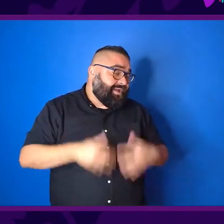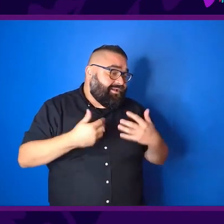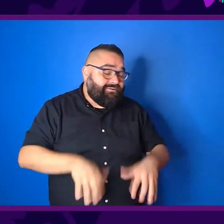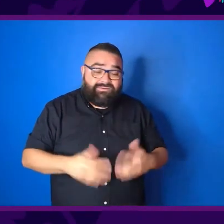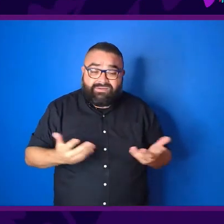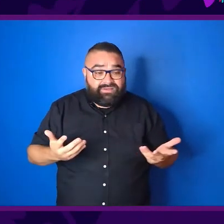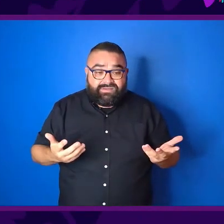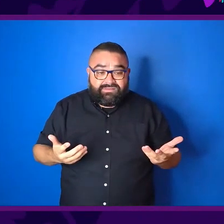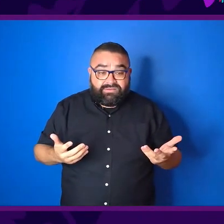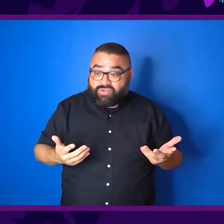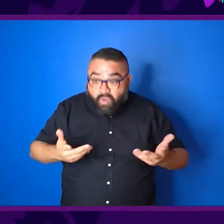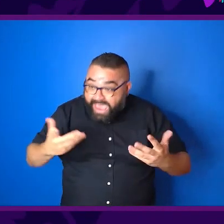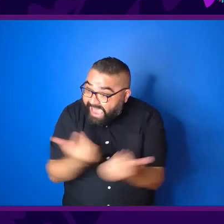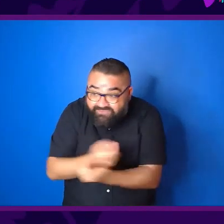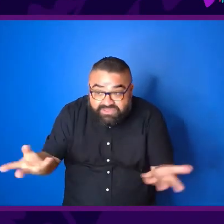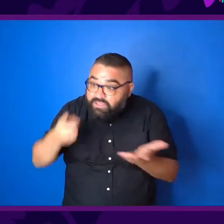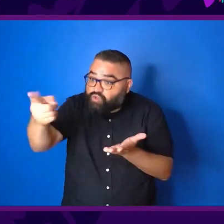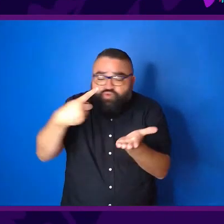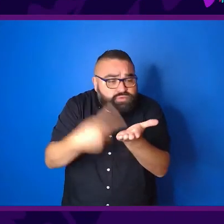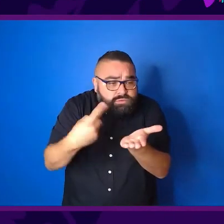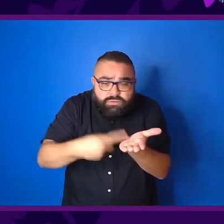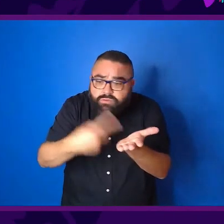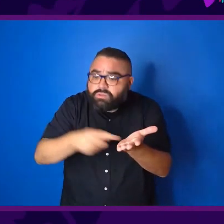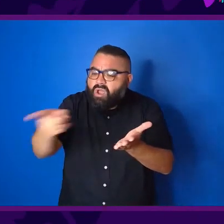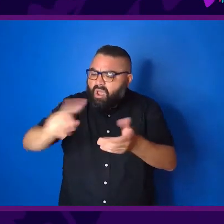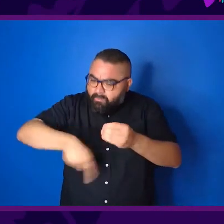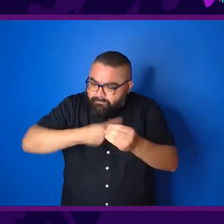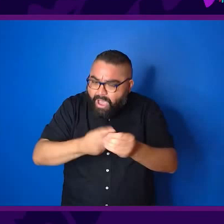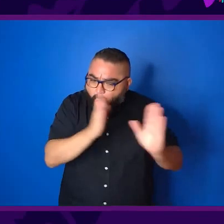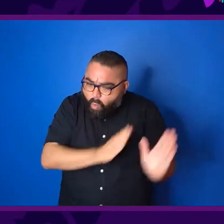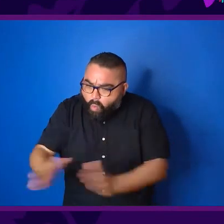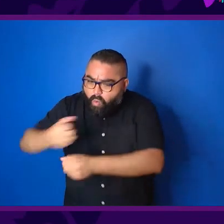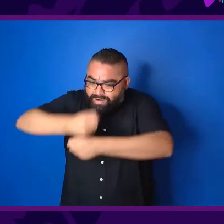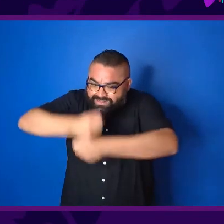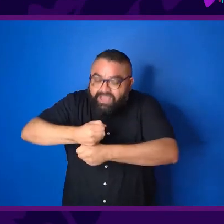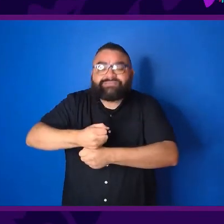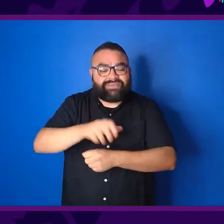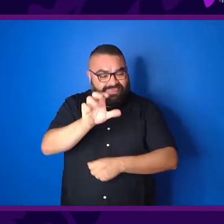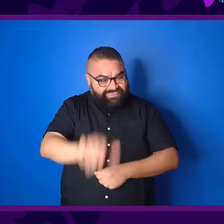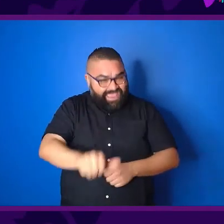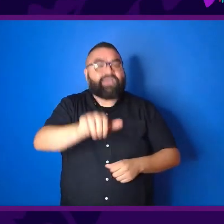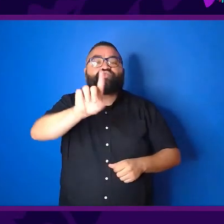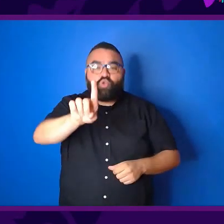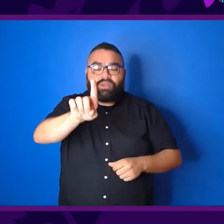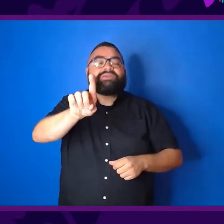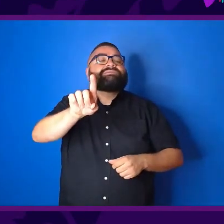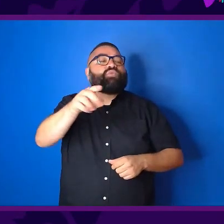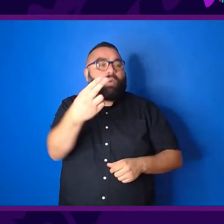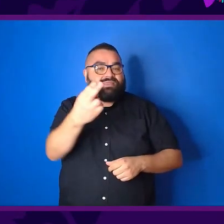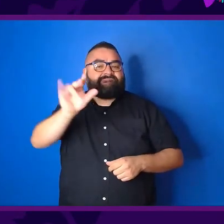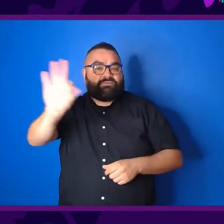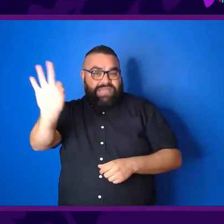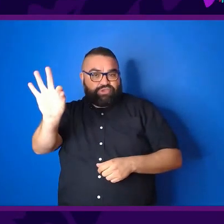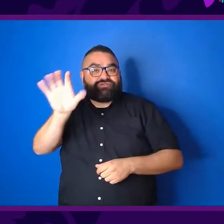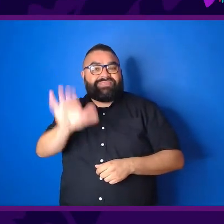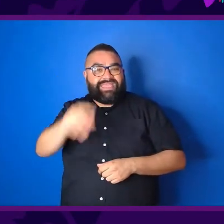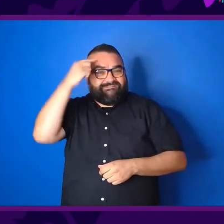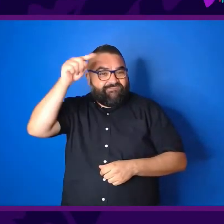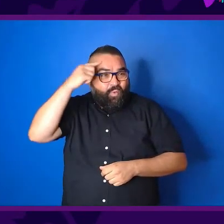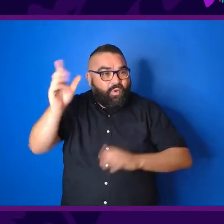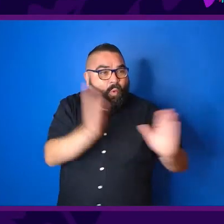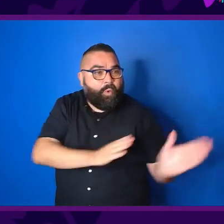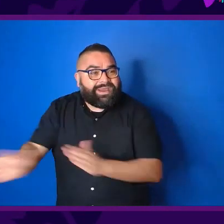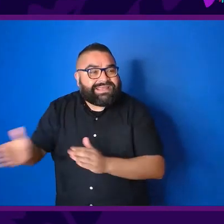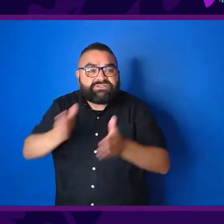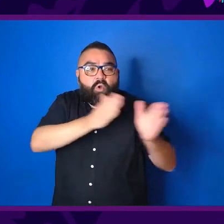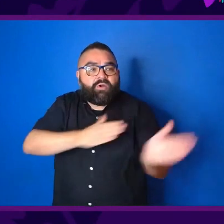that you talked about is through organizing. That's what the Dolores Huerta Foundation is all about. It's about grassroots organizing from the bottom up,